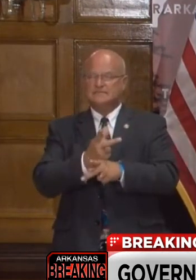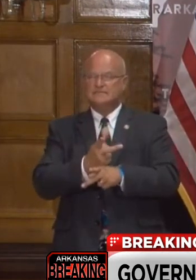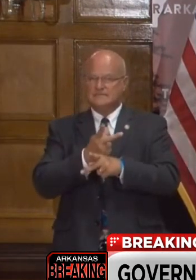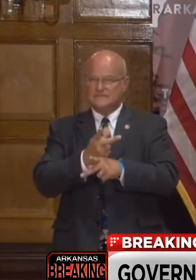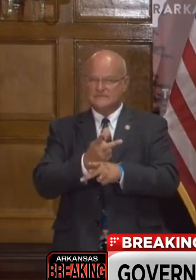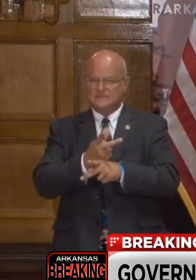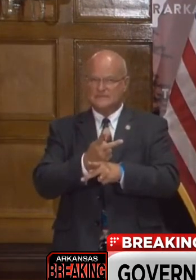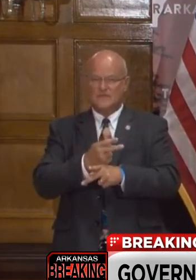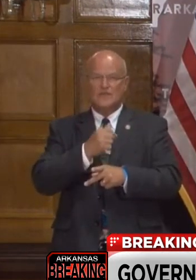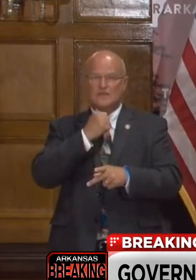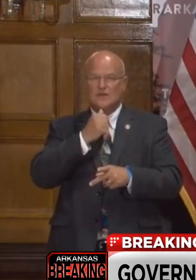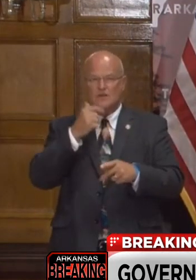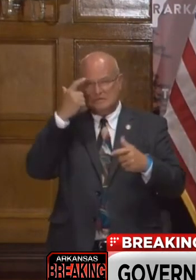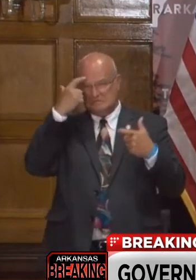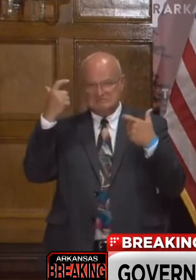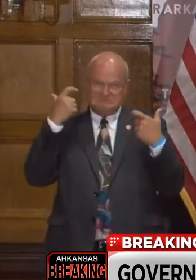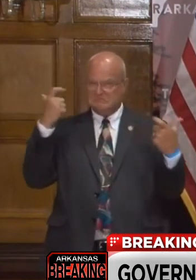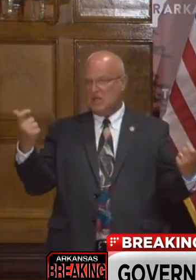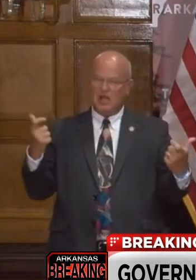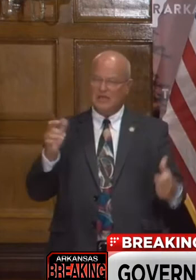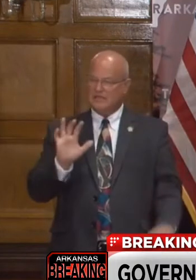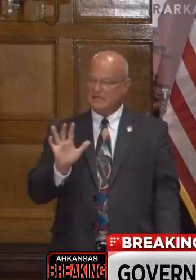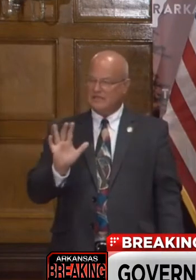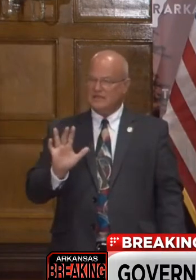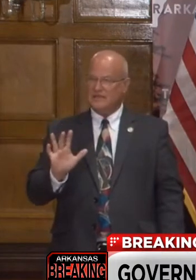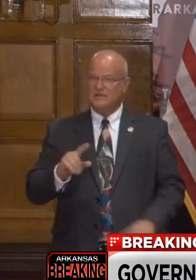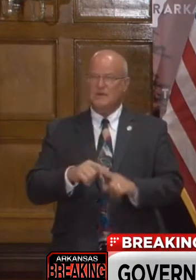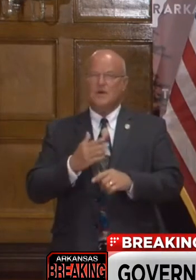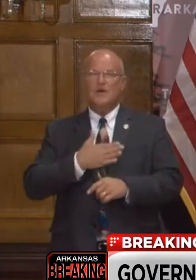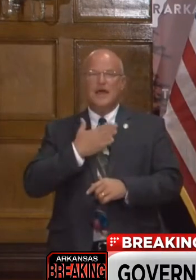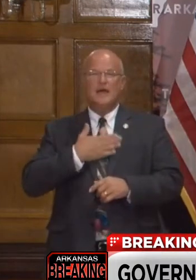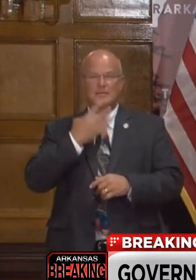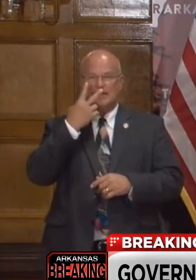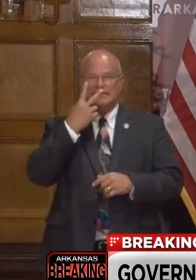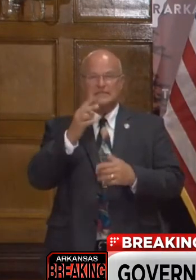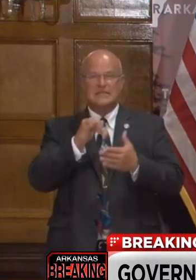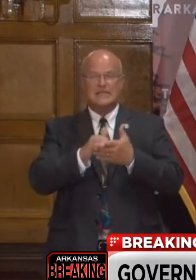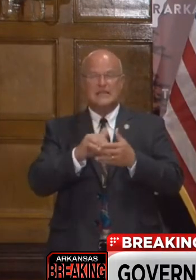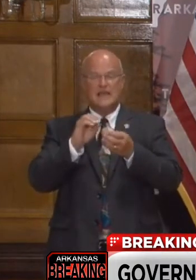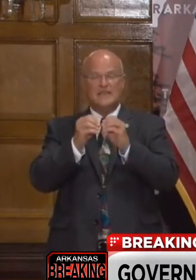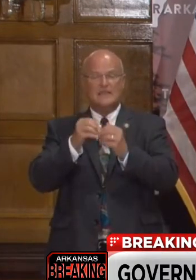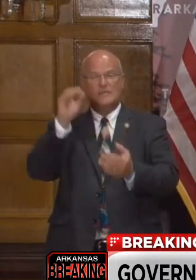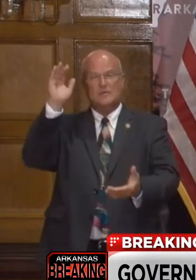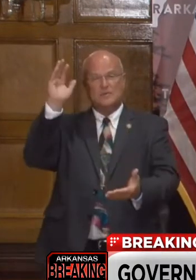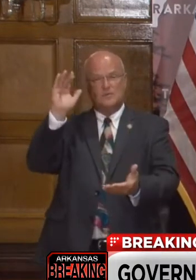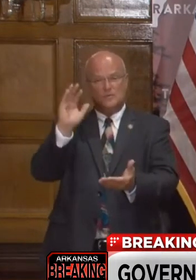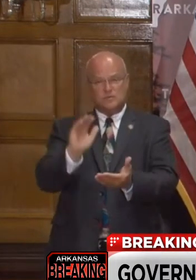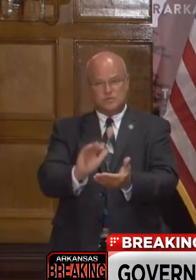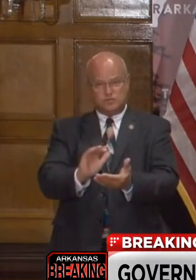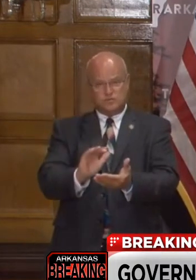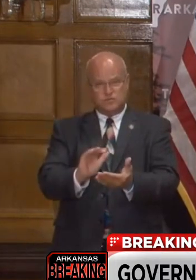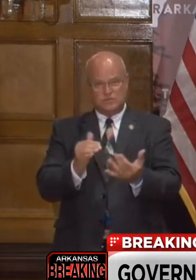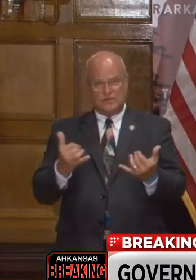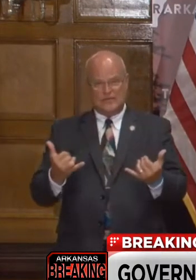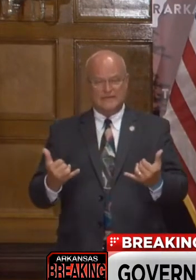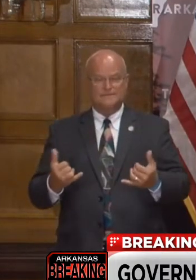tale. We don't get cocky about it, but we're glad to see that reduced number of new